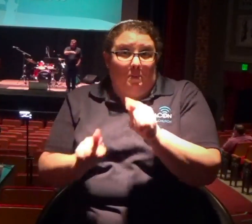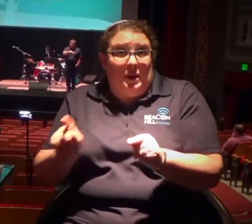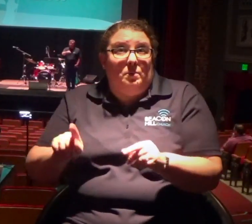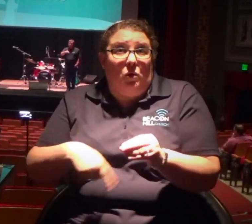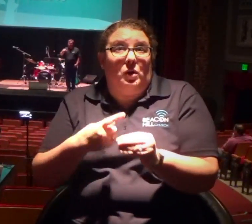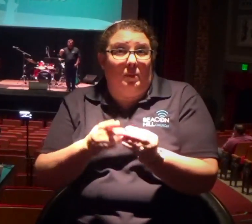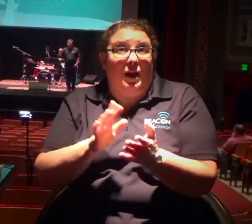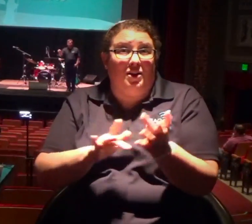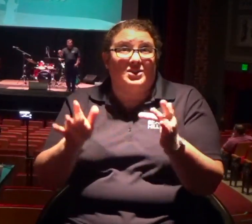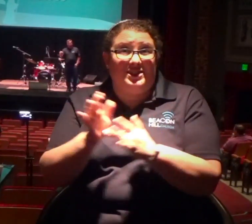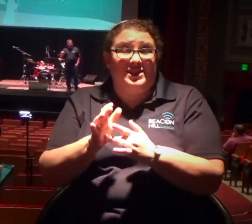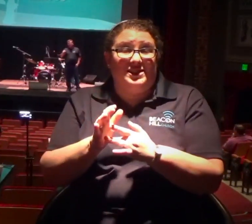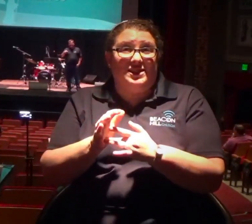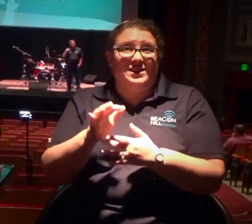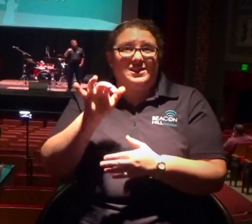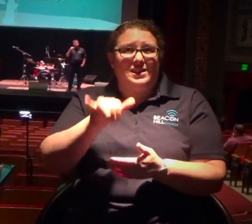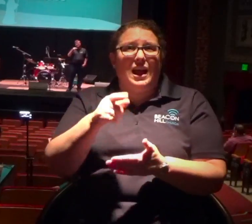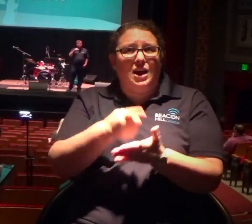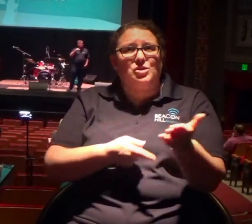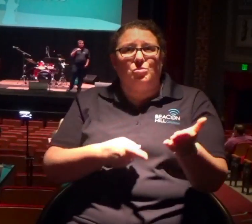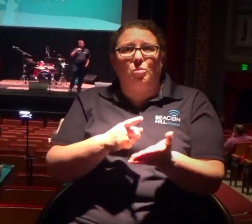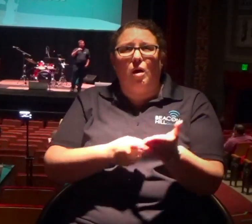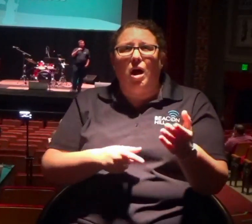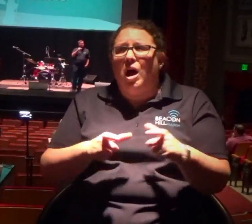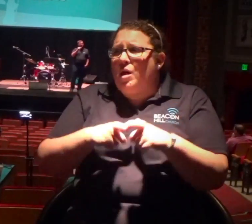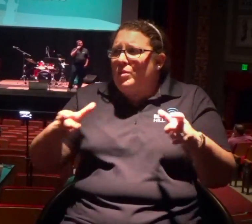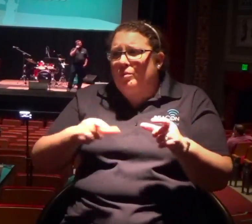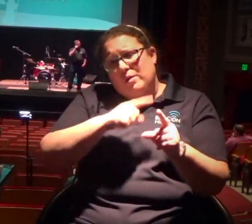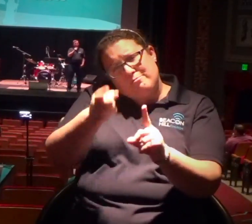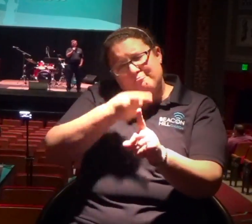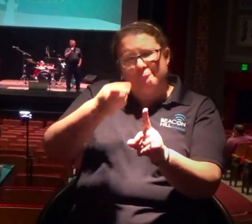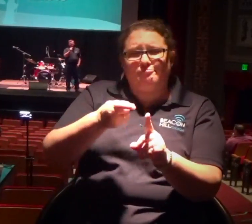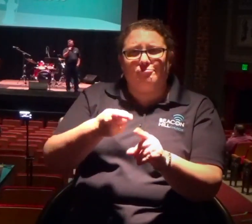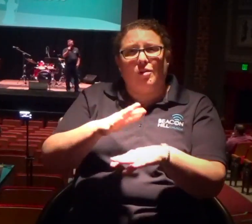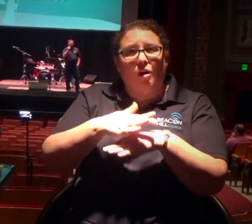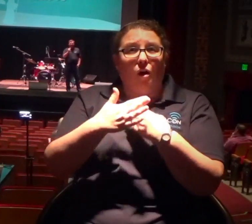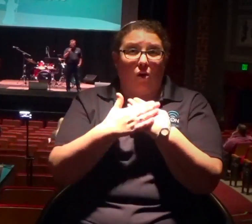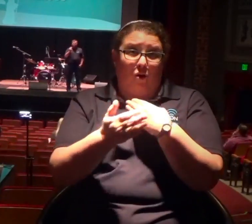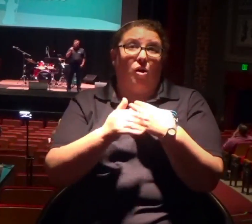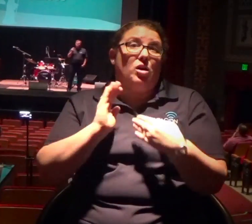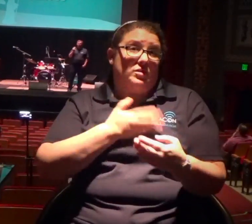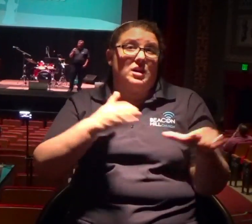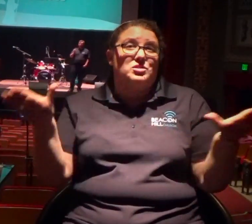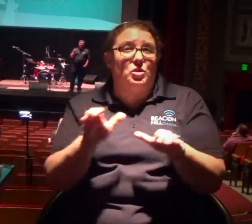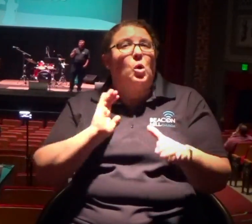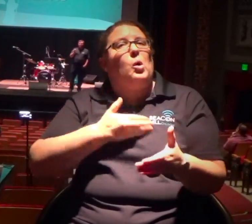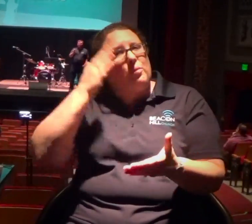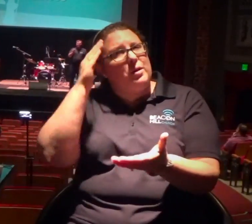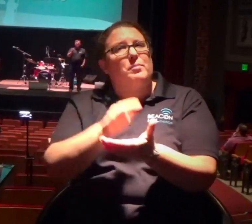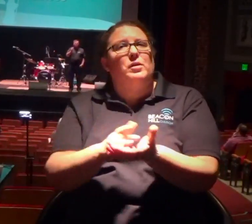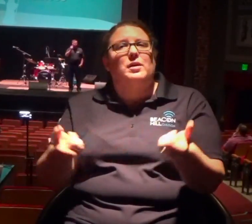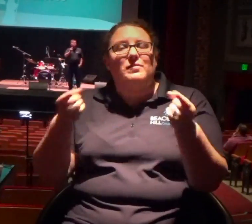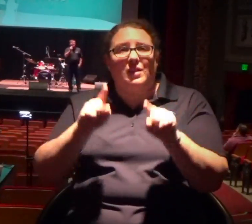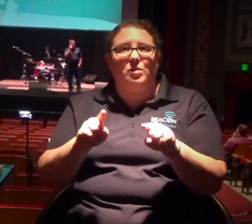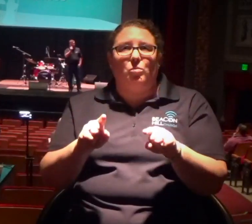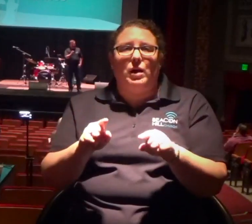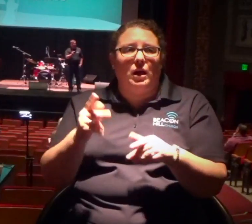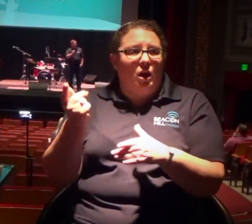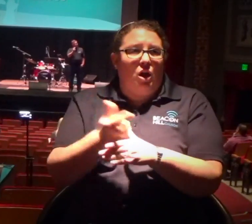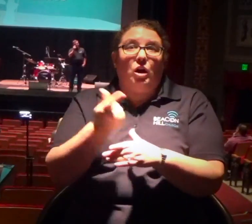Great Commission calls us to do. So that is our mission. And so we believe that when the gospel gets a hold of you, that you can't help but